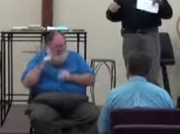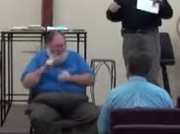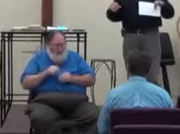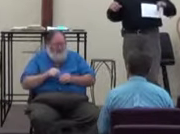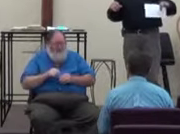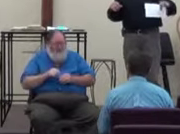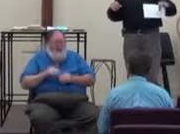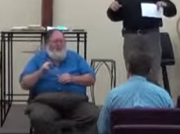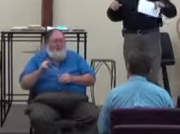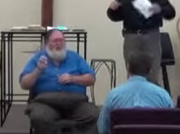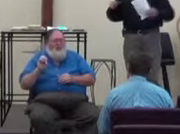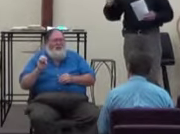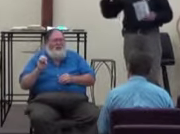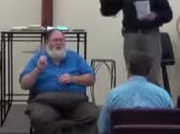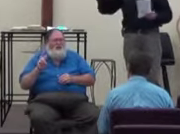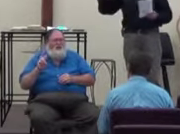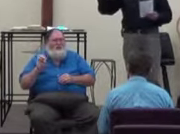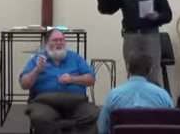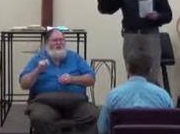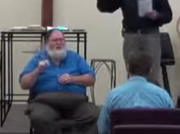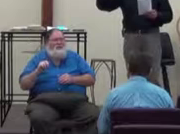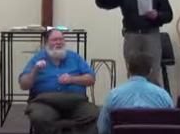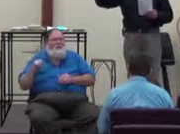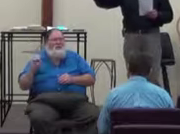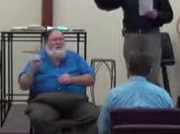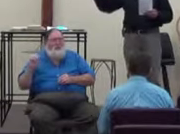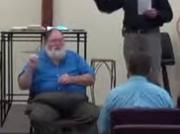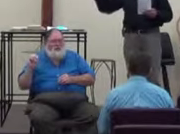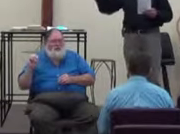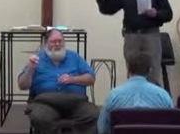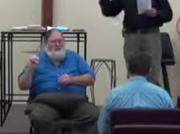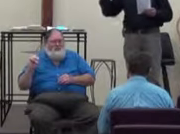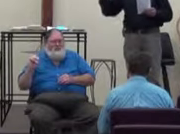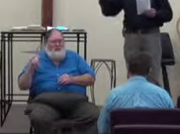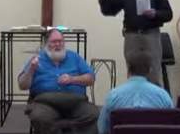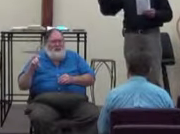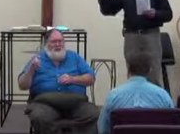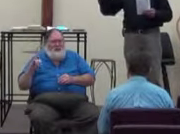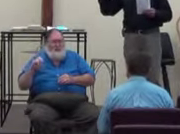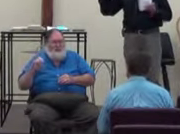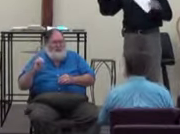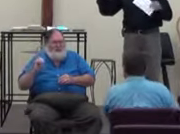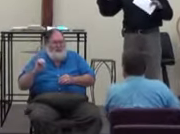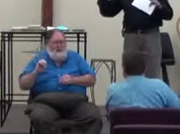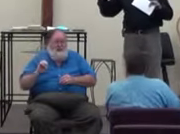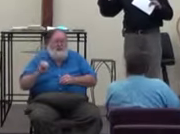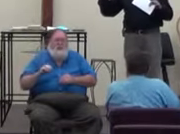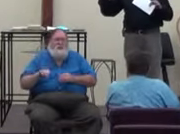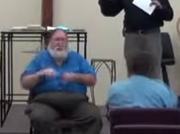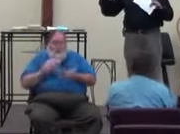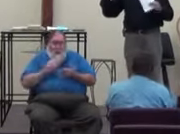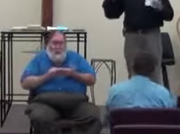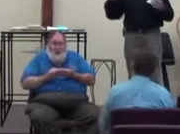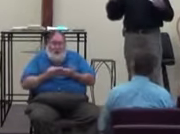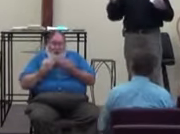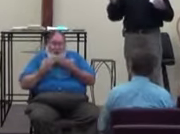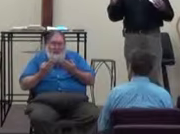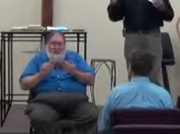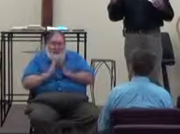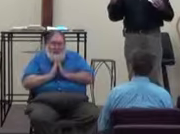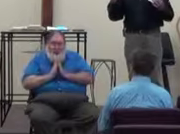And Kevin and Lexi are here today. Tara's doing good, thanks to the prayer. But it's touching us. And